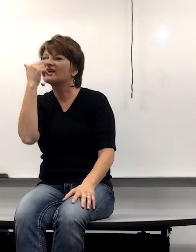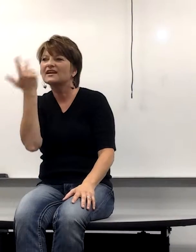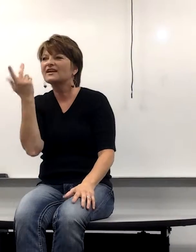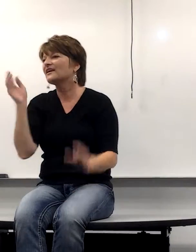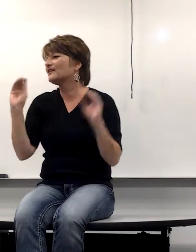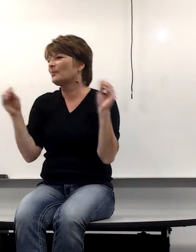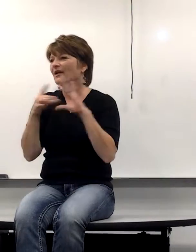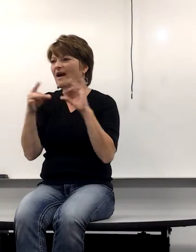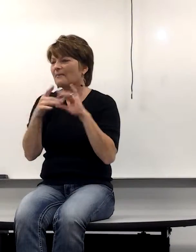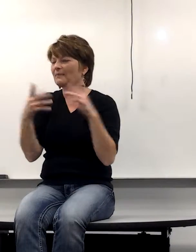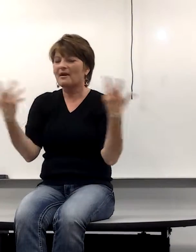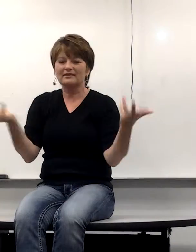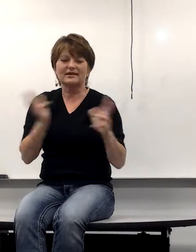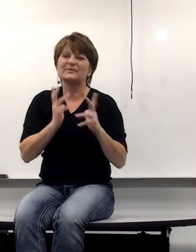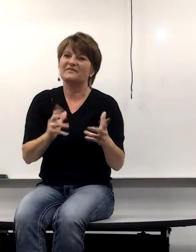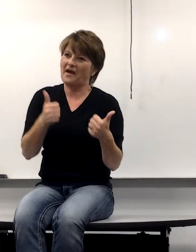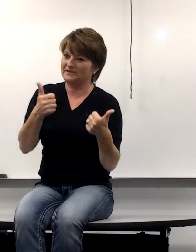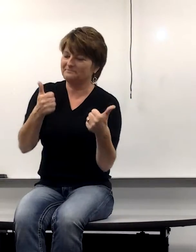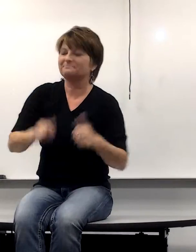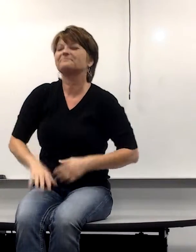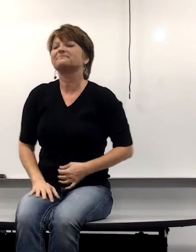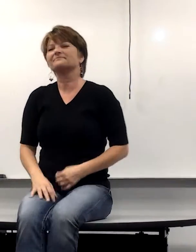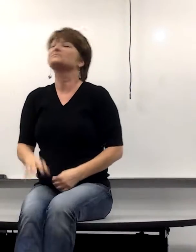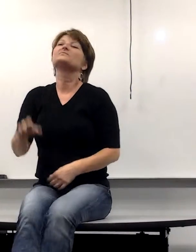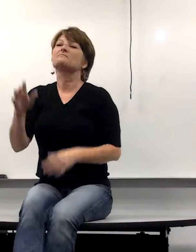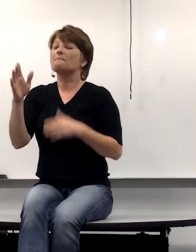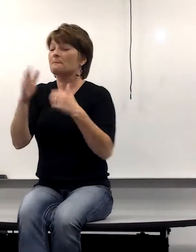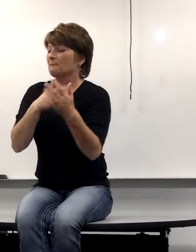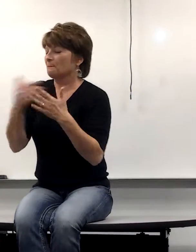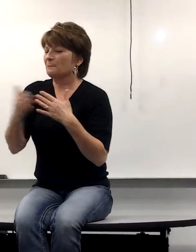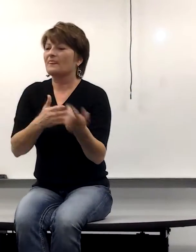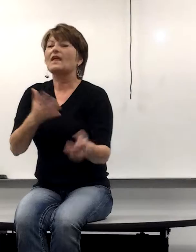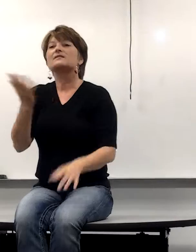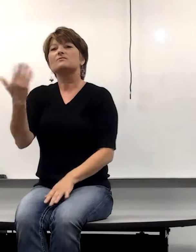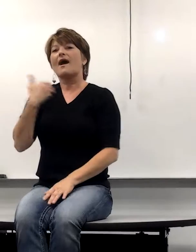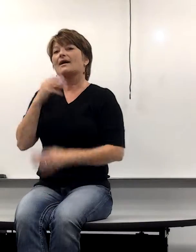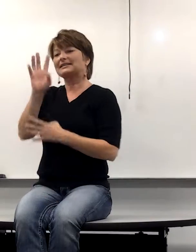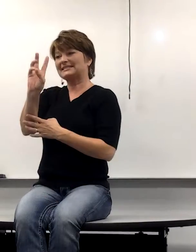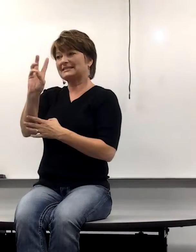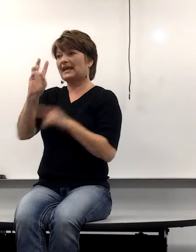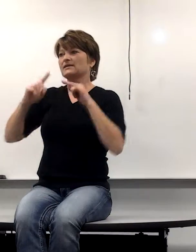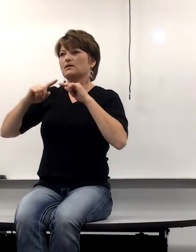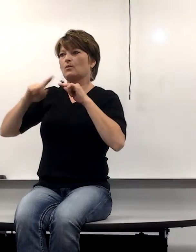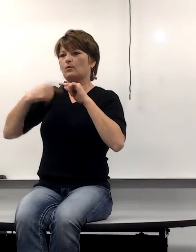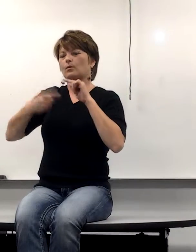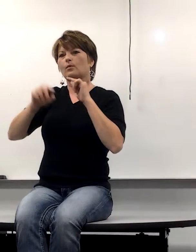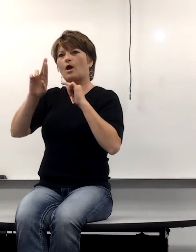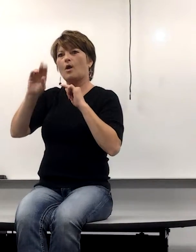I didn't feel different or like didn't feel funny. It felt good. Anyway,